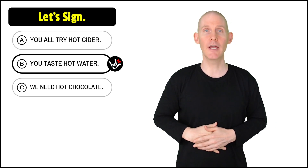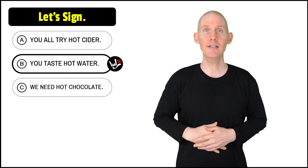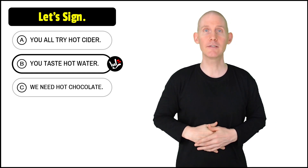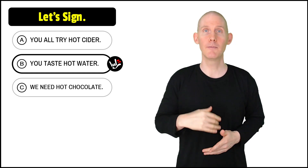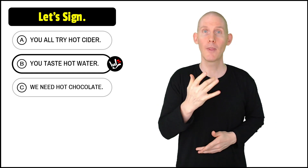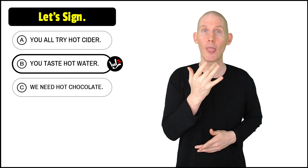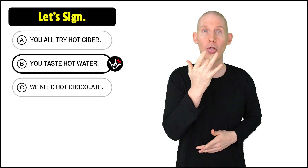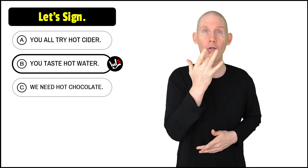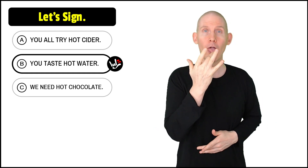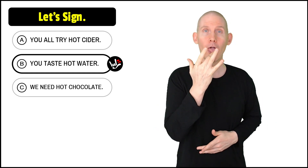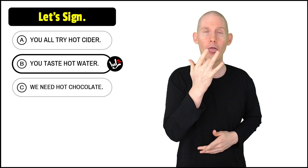taste.